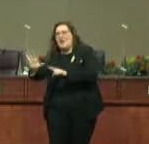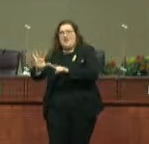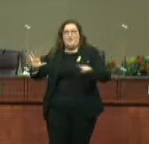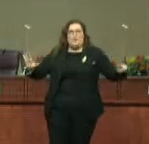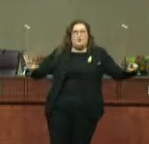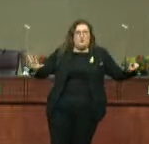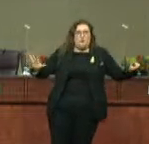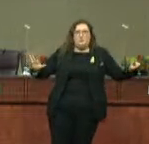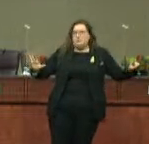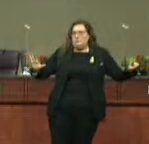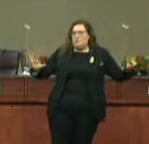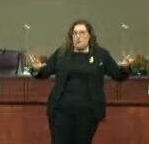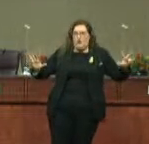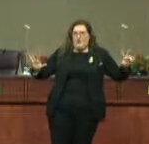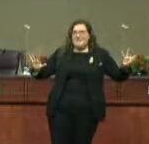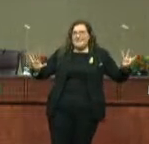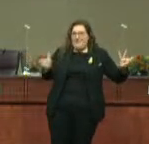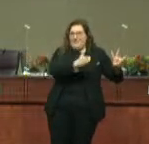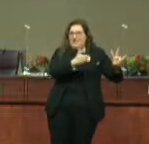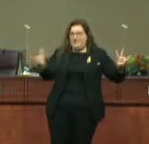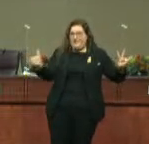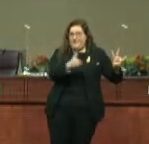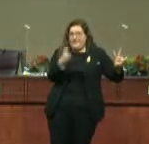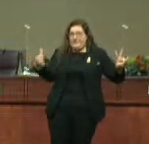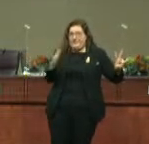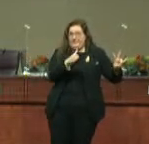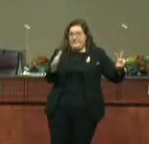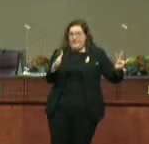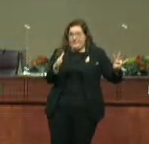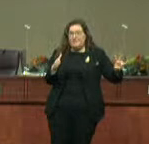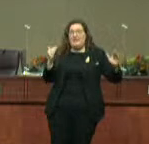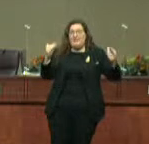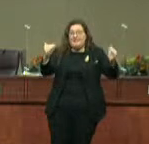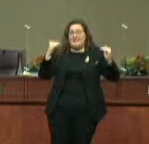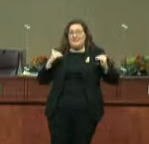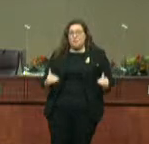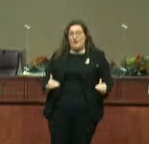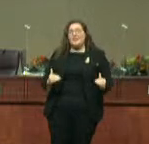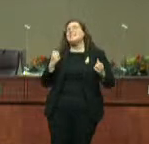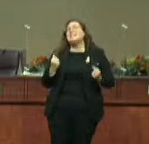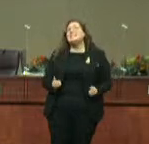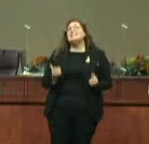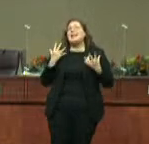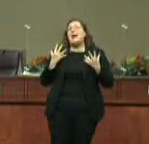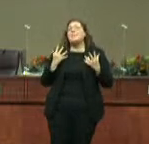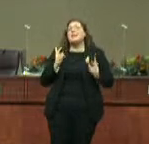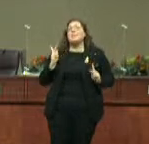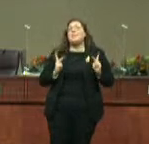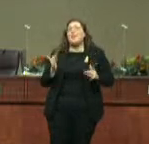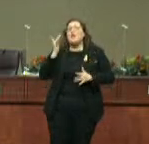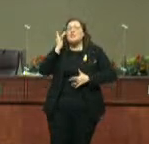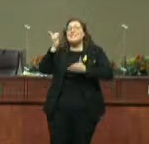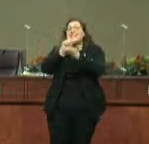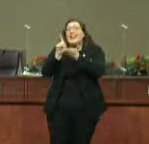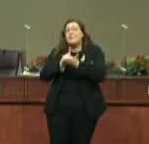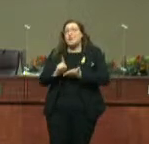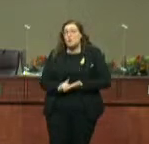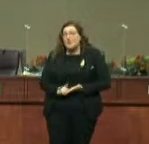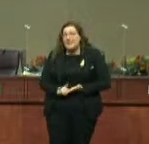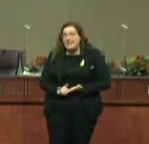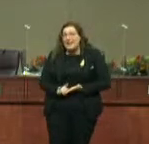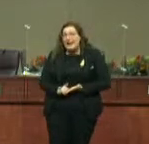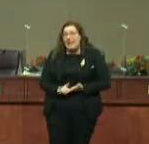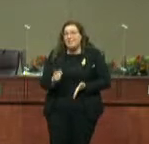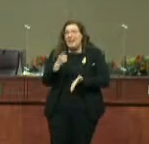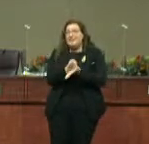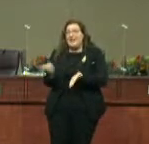This is our epi curve, and here the number of cases per week, and the decrease that we have seen last week